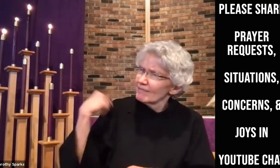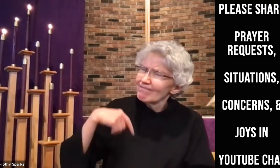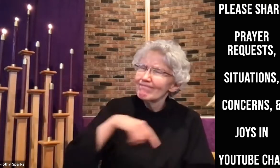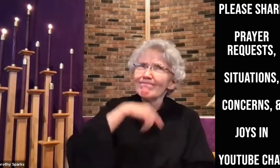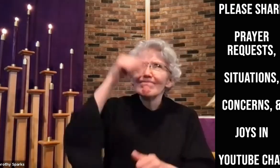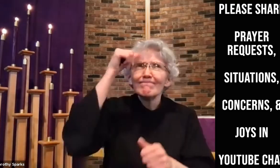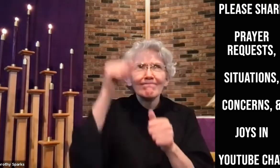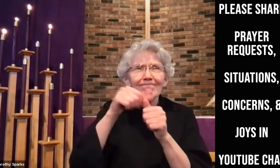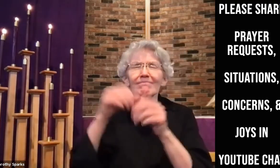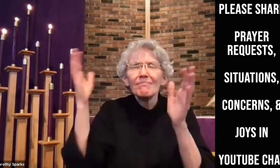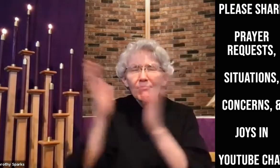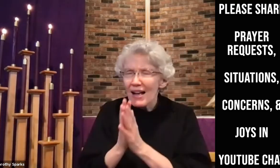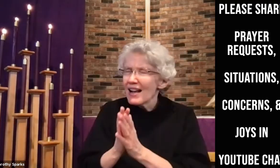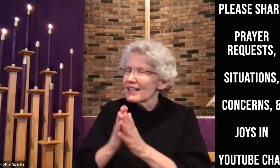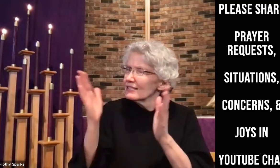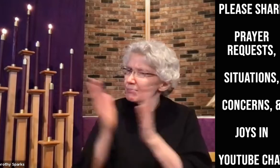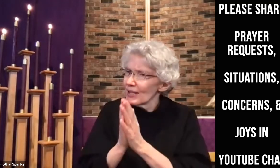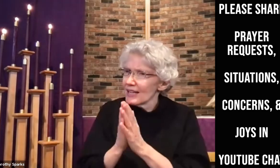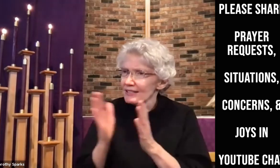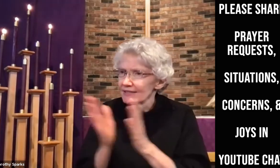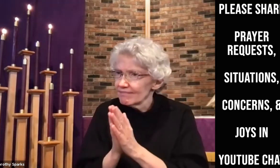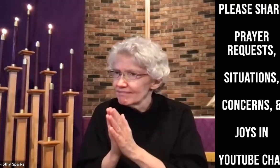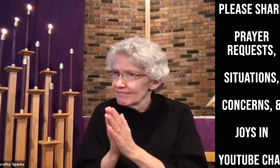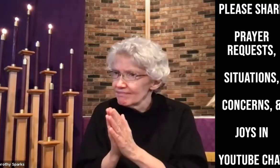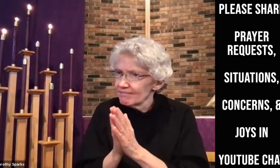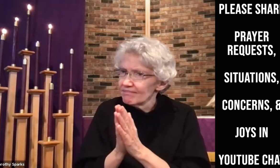Every day, remind us to pray.